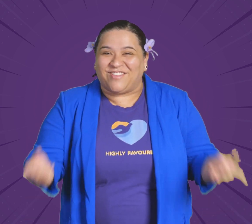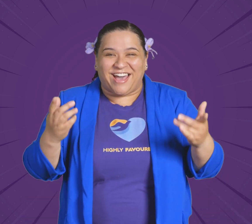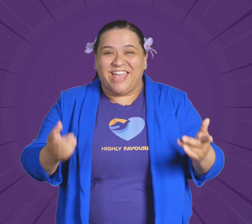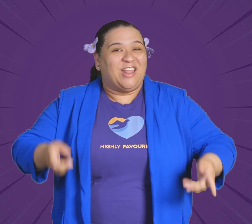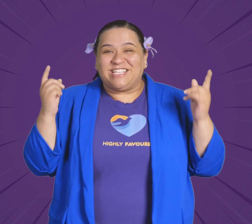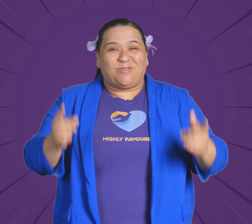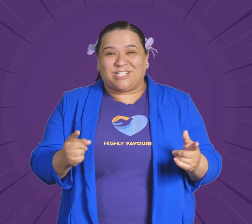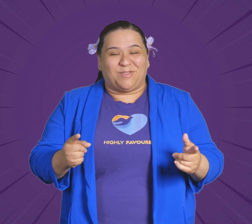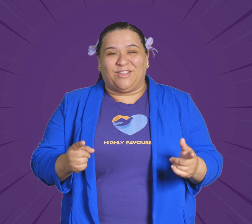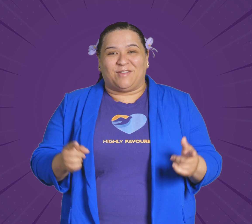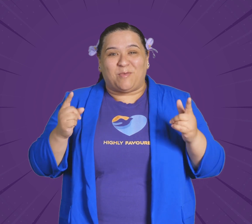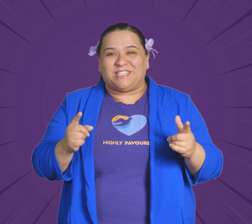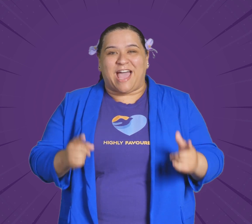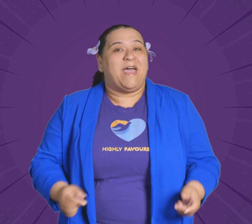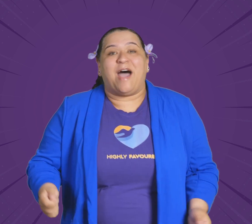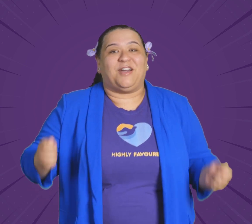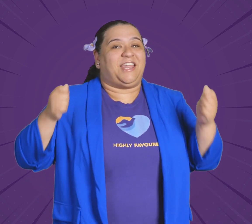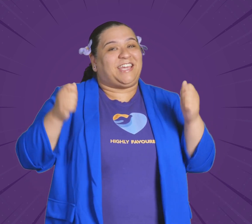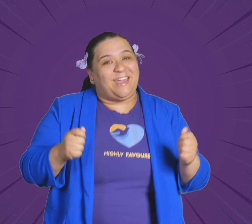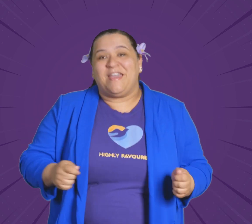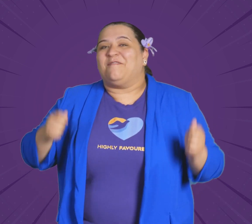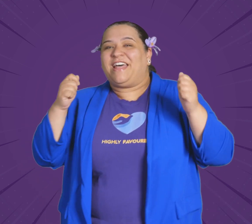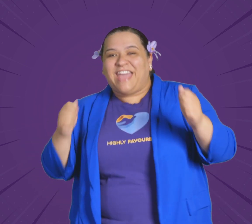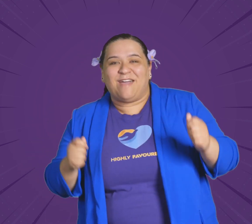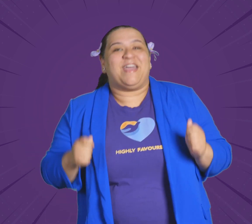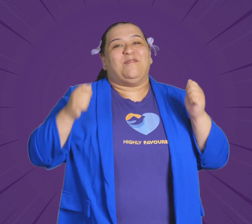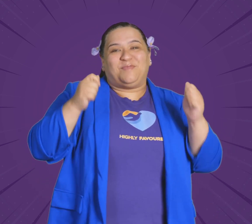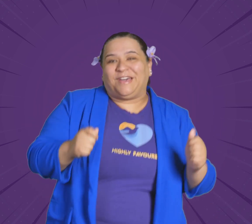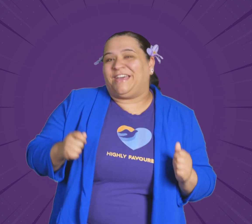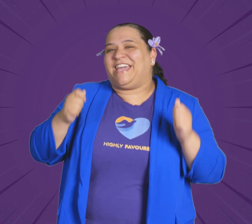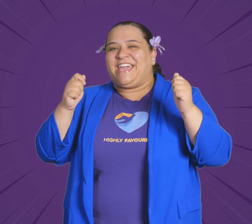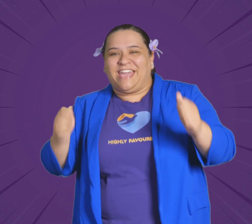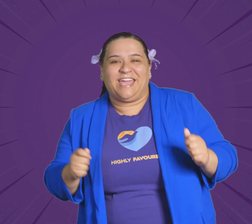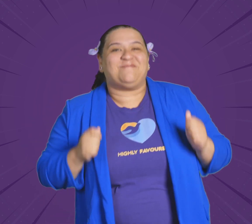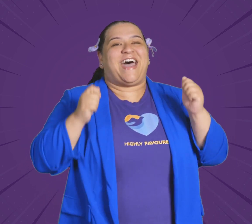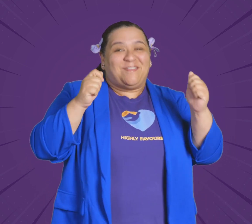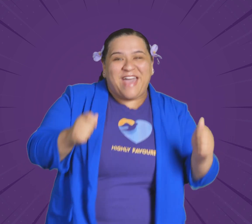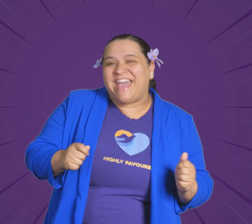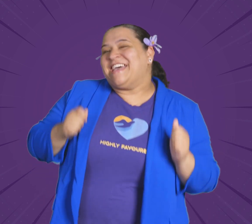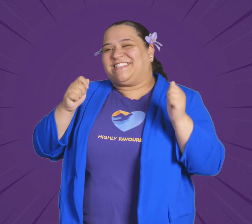on, let's worship the Lord one more time. I'm gonna keep my lamp burning, my master's